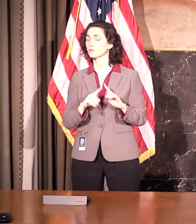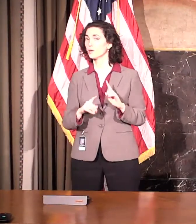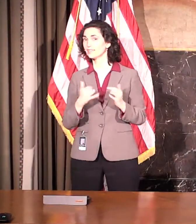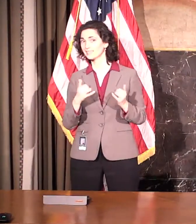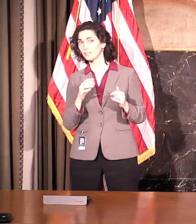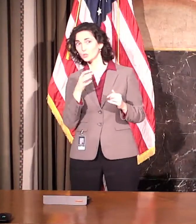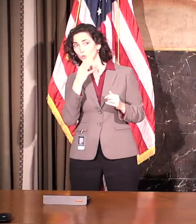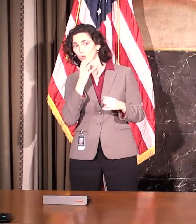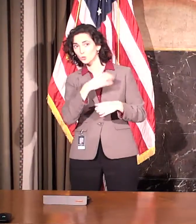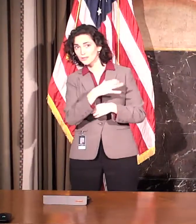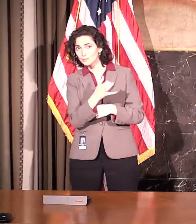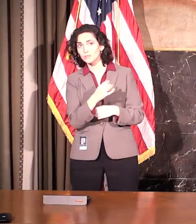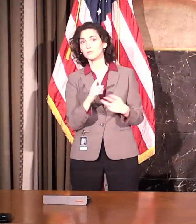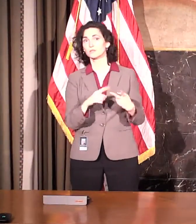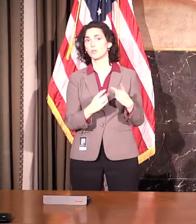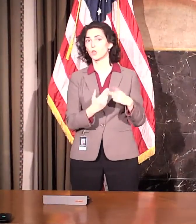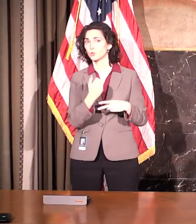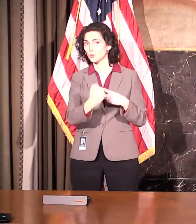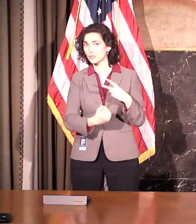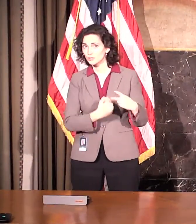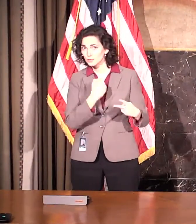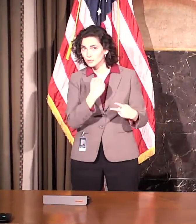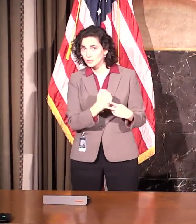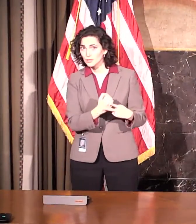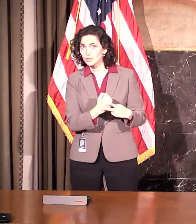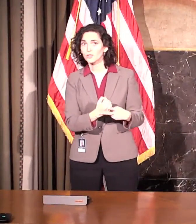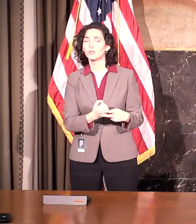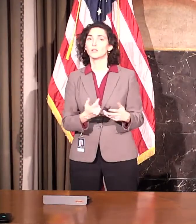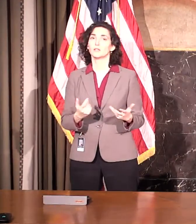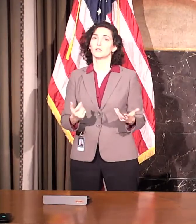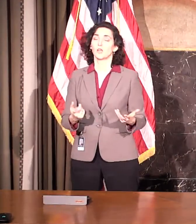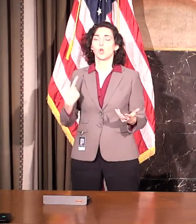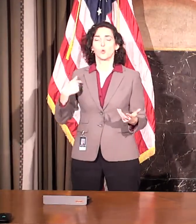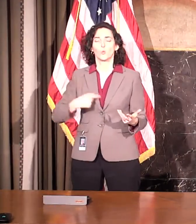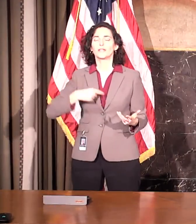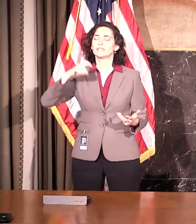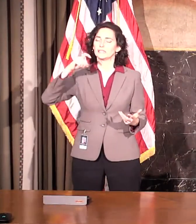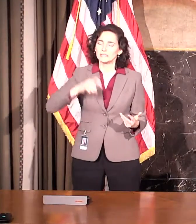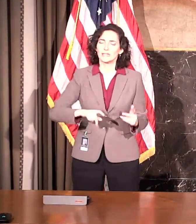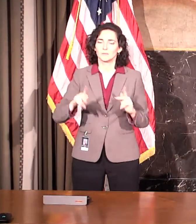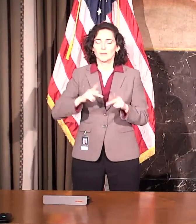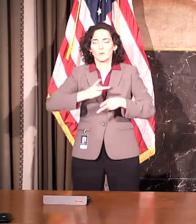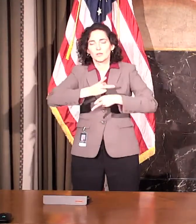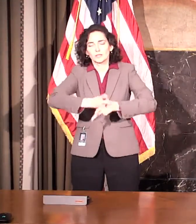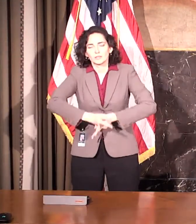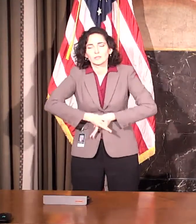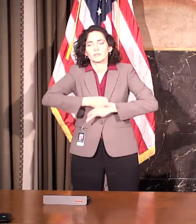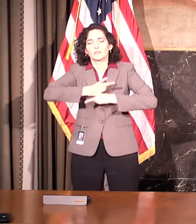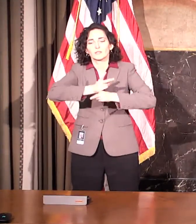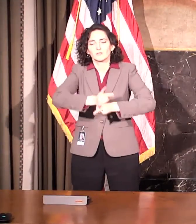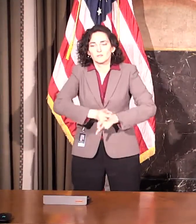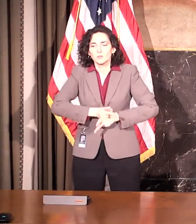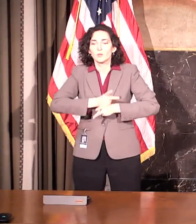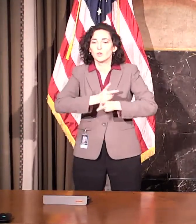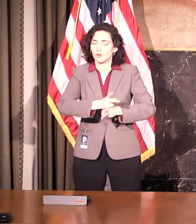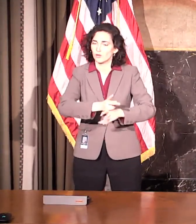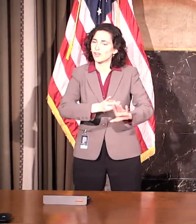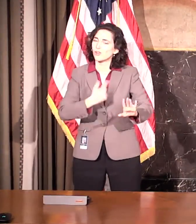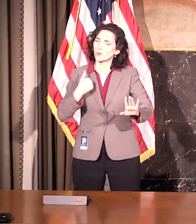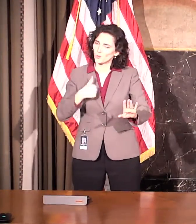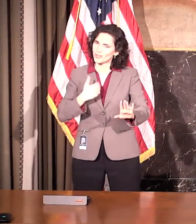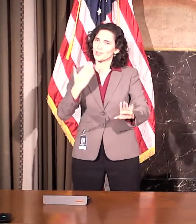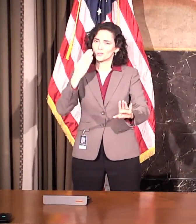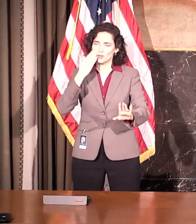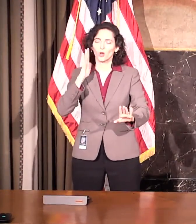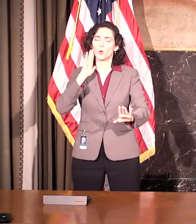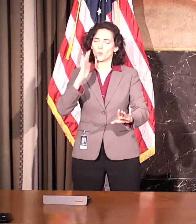Christmas and New Year's, as much as we need everyone to be as vigilant and prudent as possible, we know it's going to drive some more